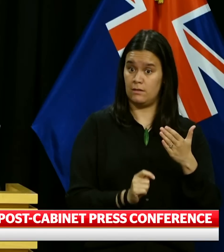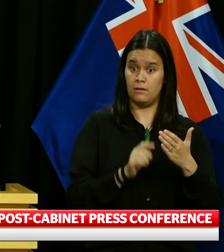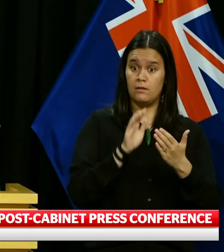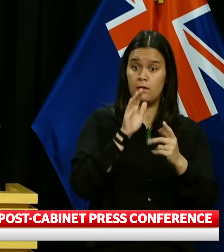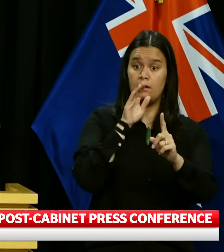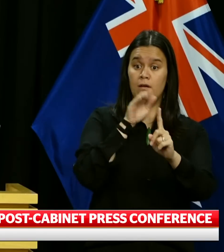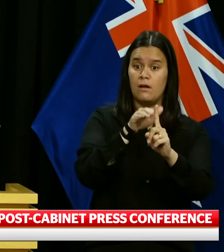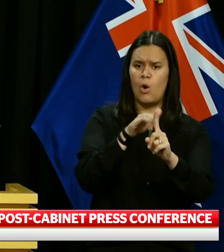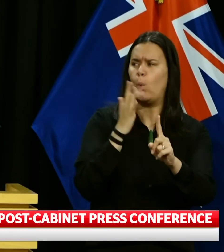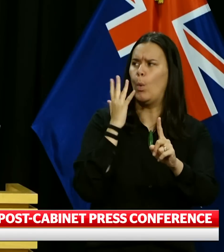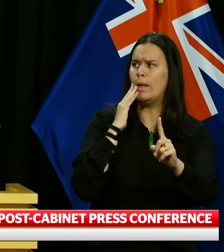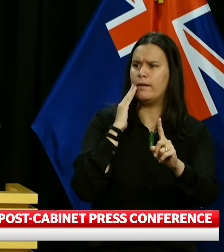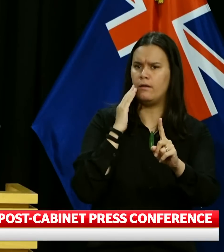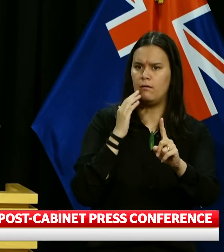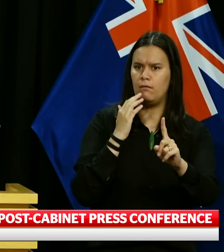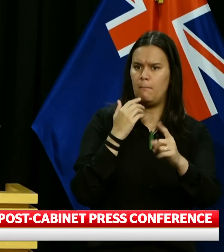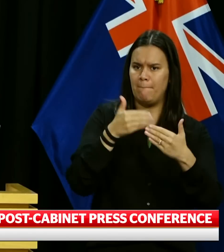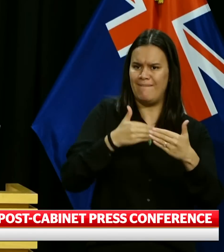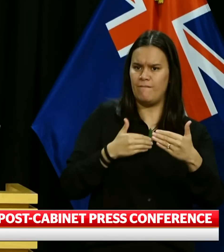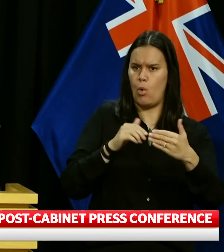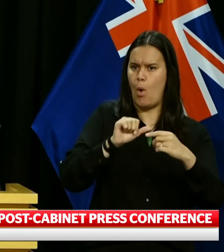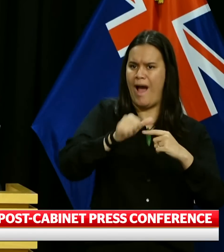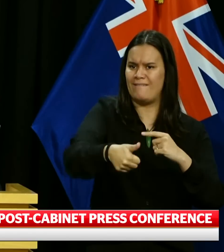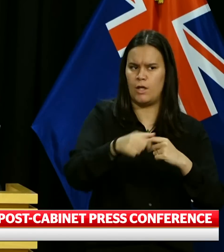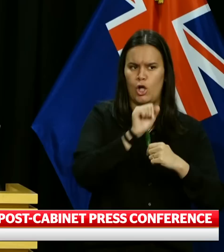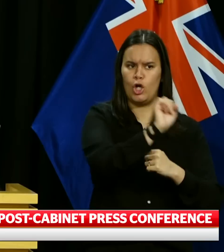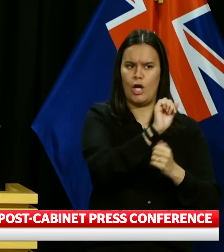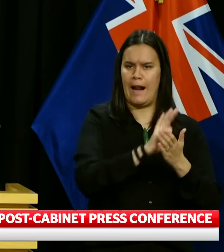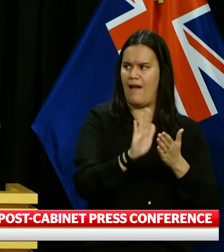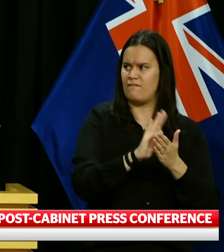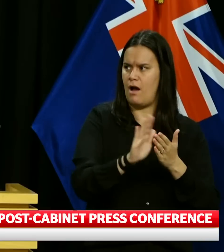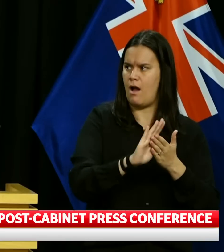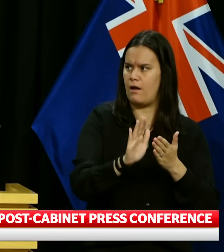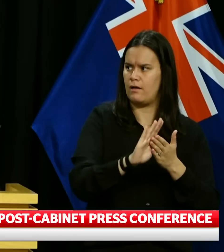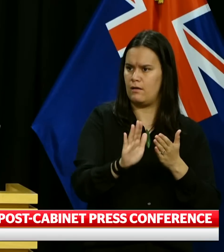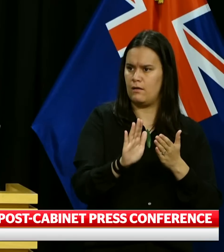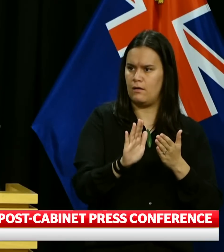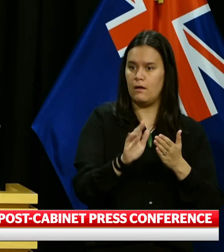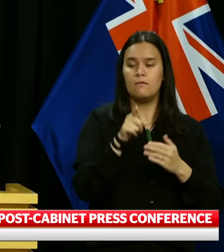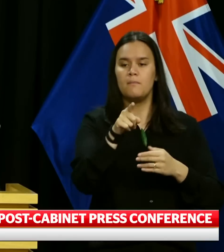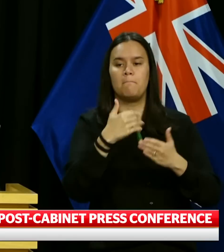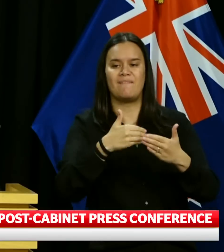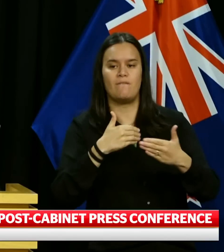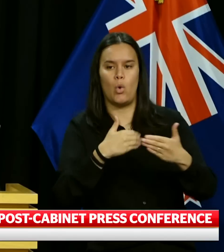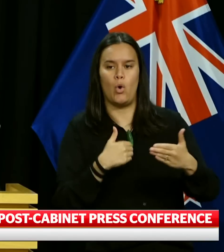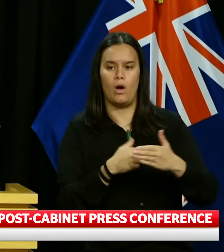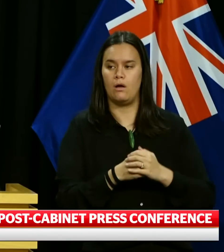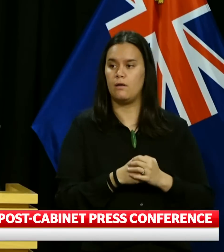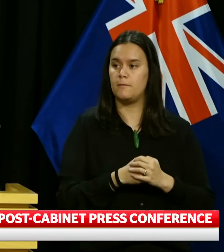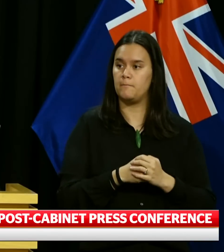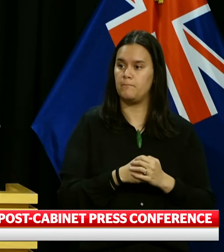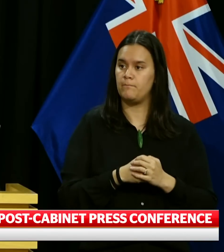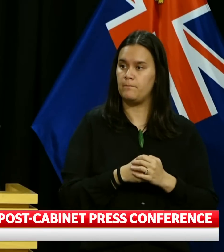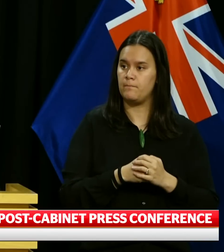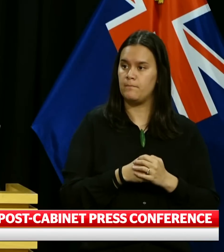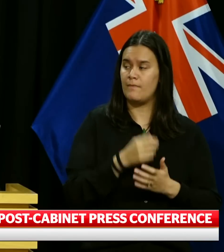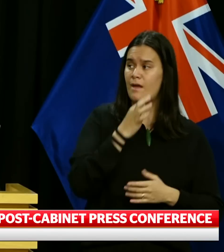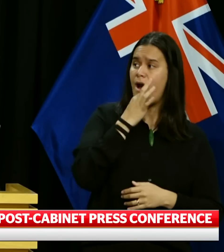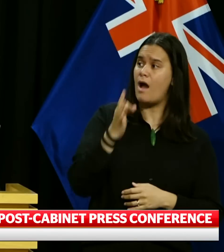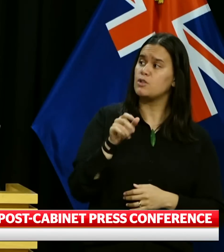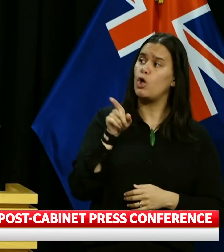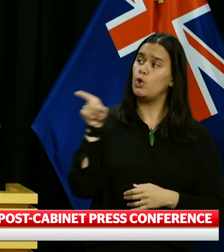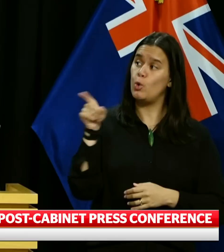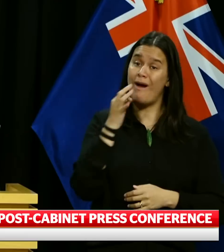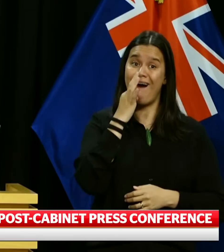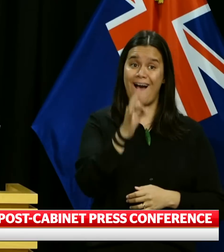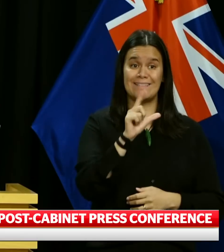statement? Almost certainly. So then you as Prime Minister instruct Labour ministers not to attend